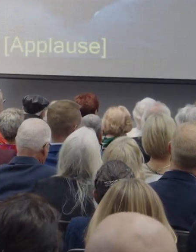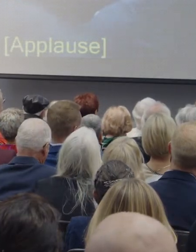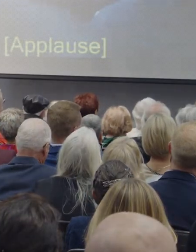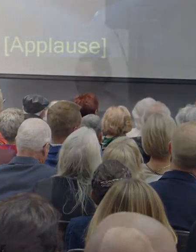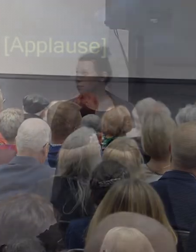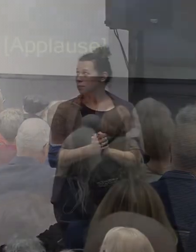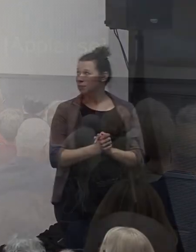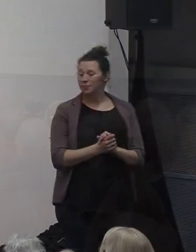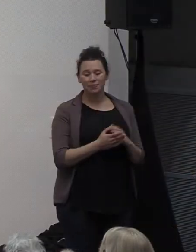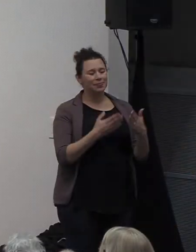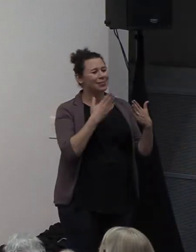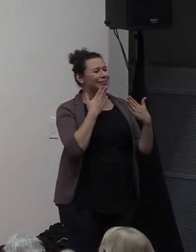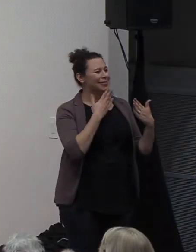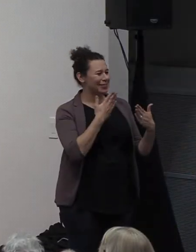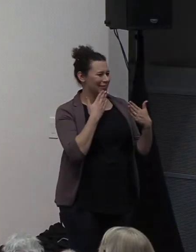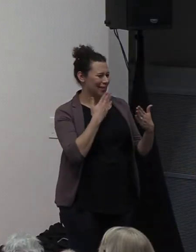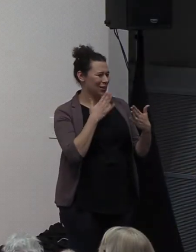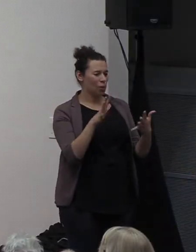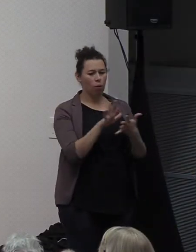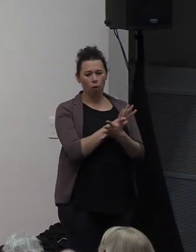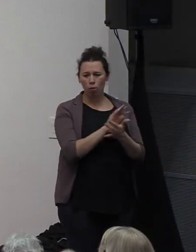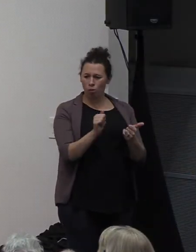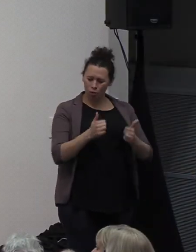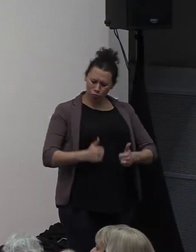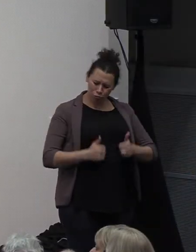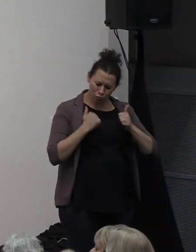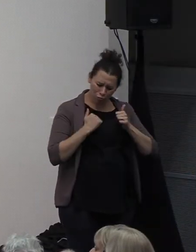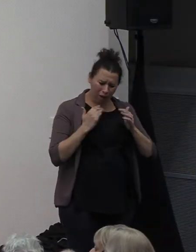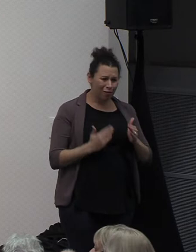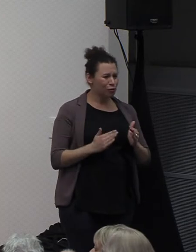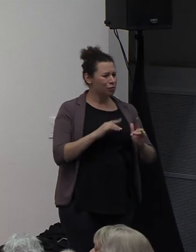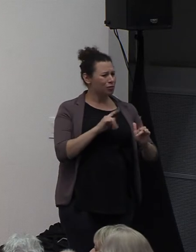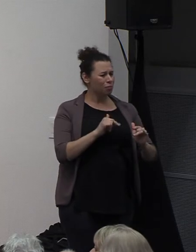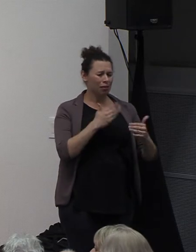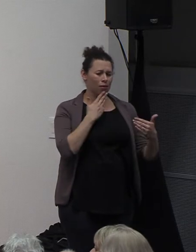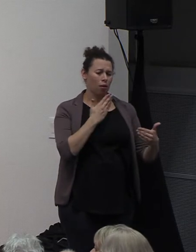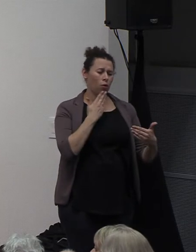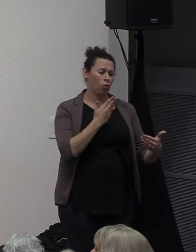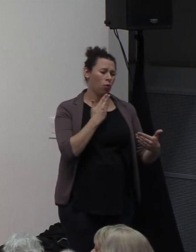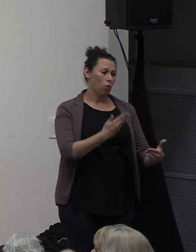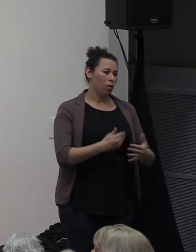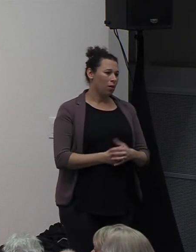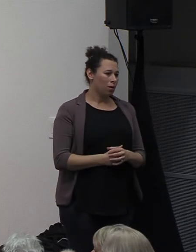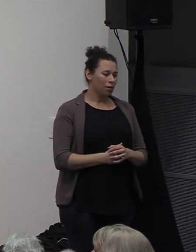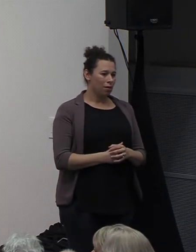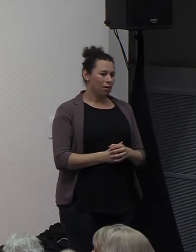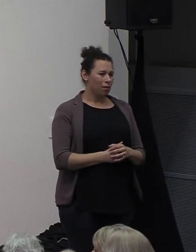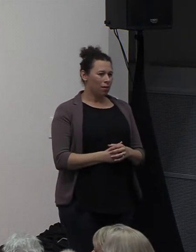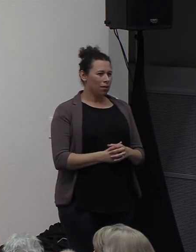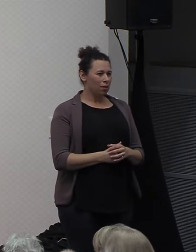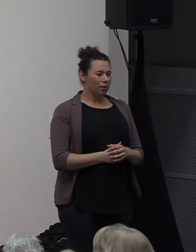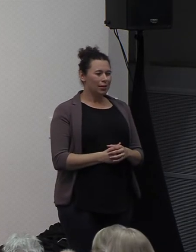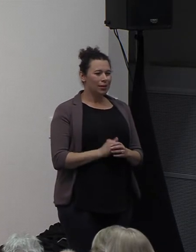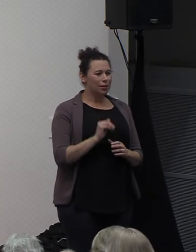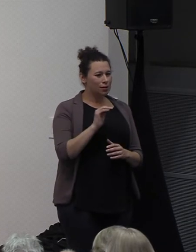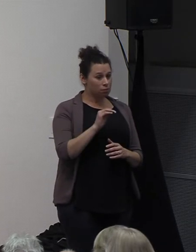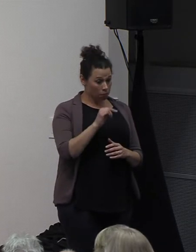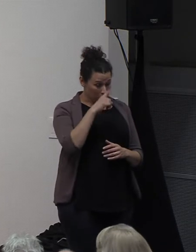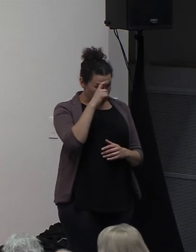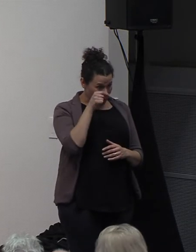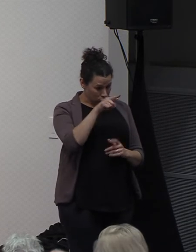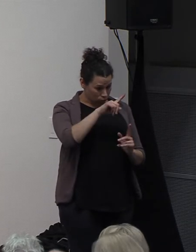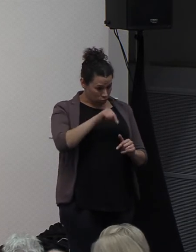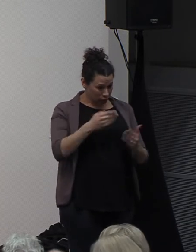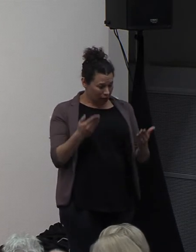and thank you especially to the Holocaust survivors we have in attendance today. Your very presence serves